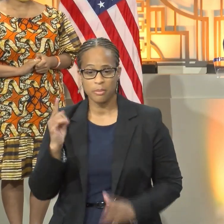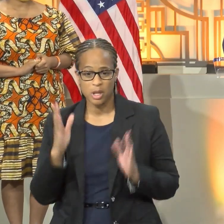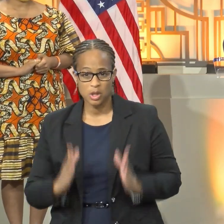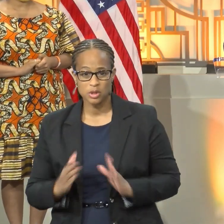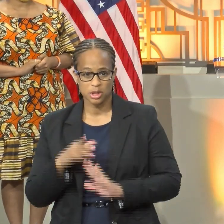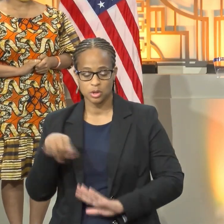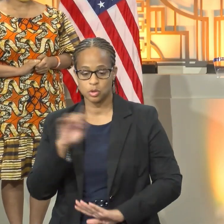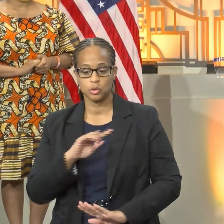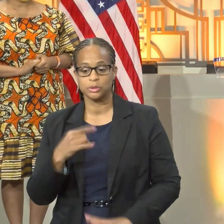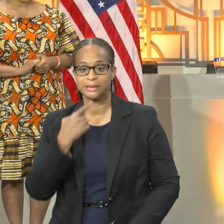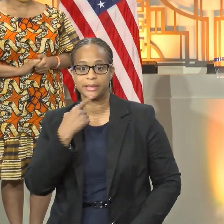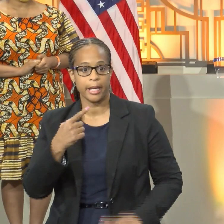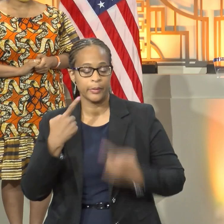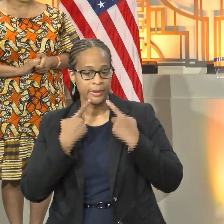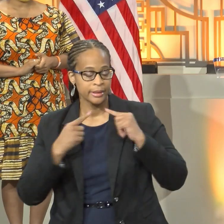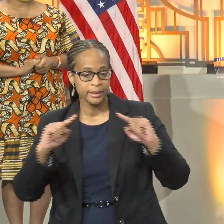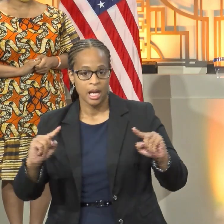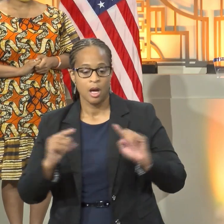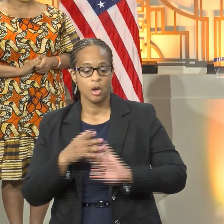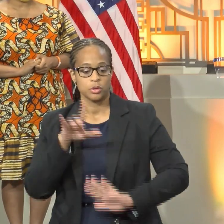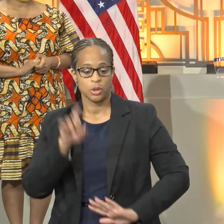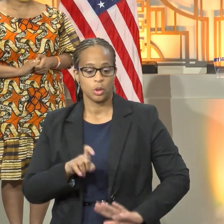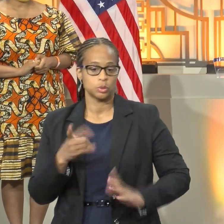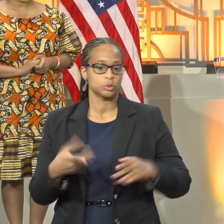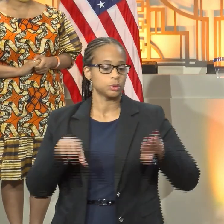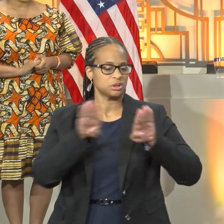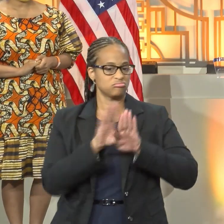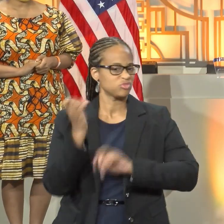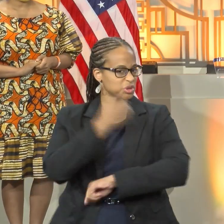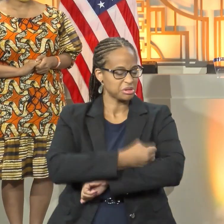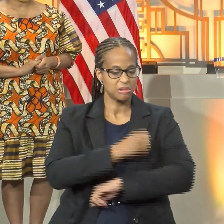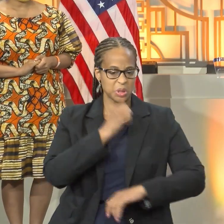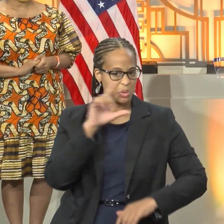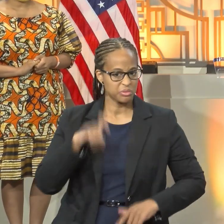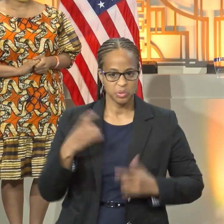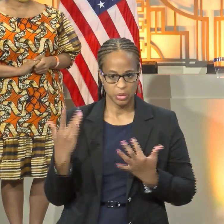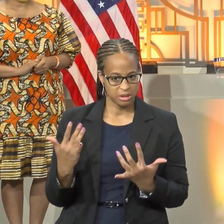the reset button. We ought to have enough